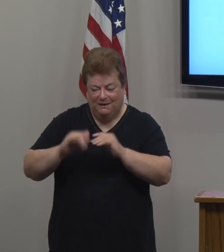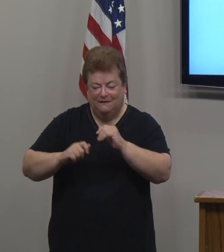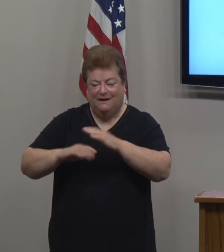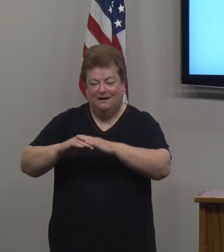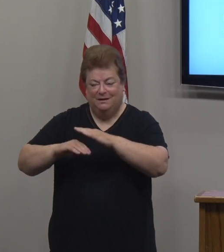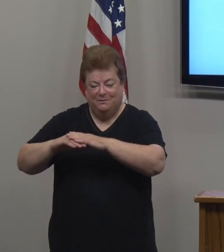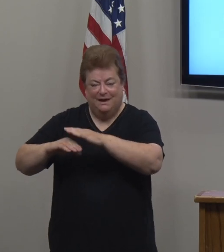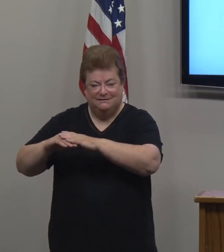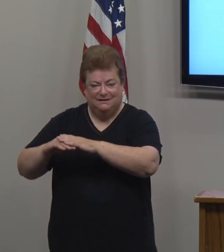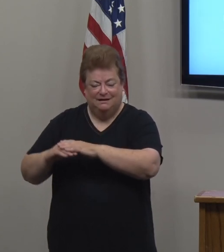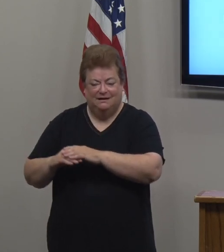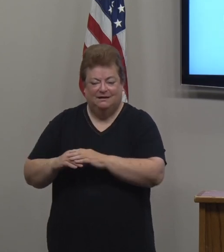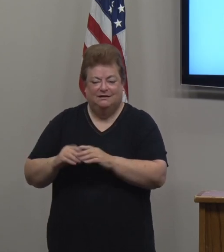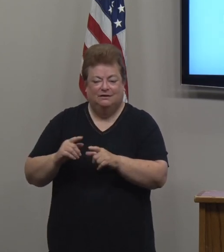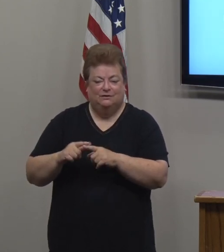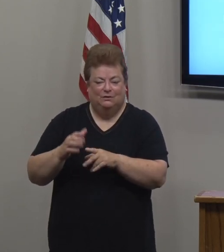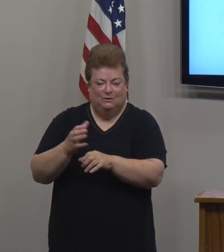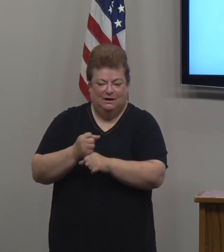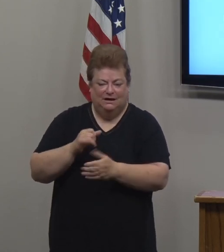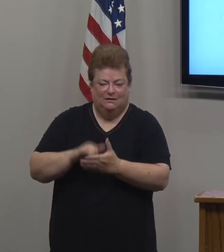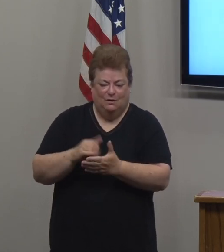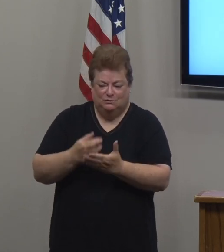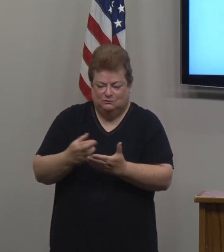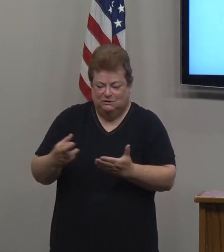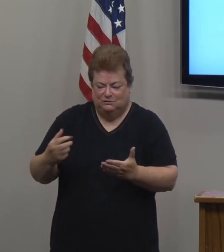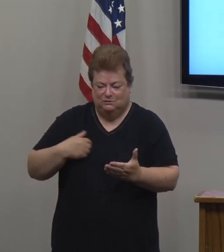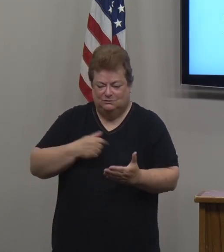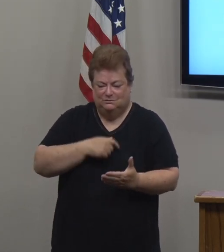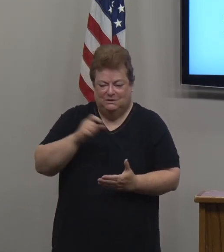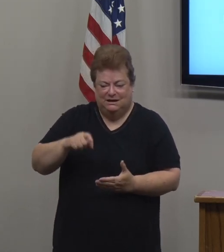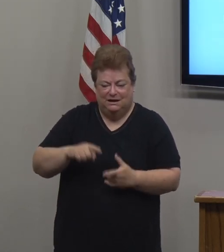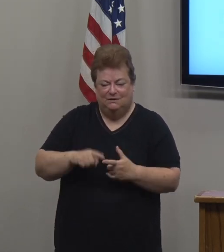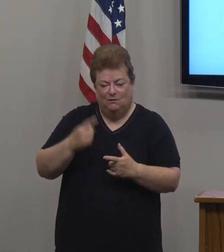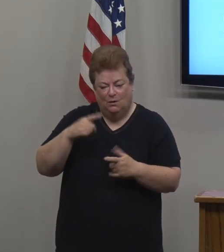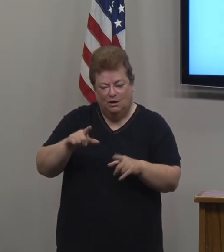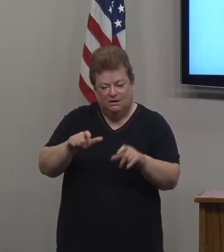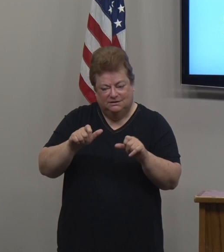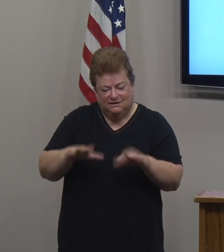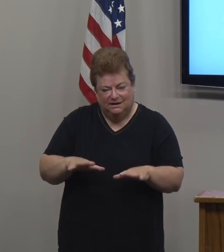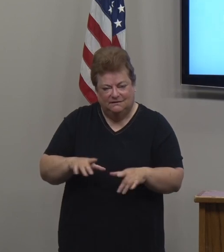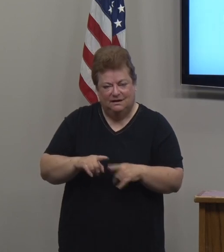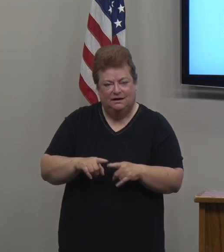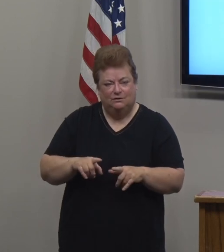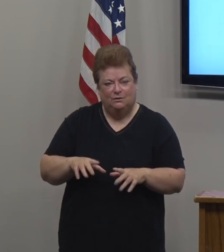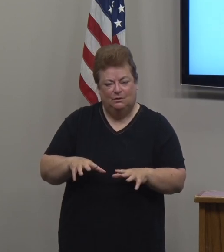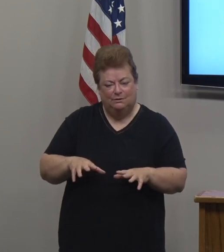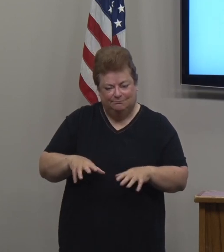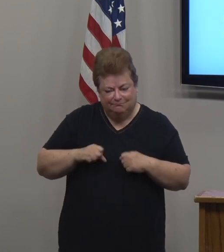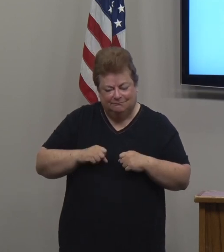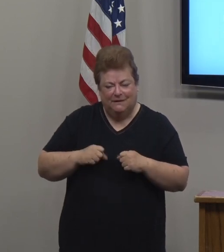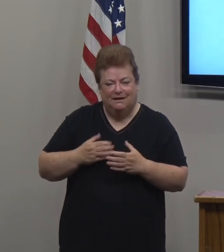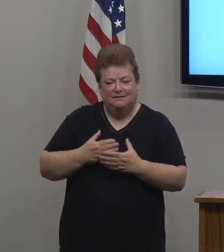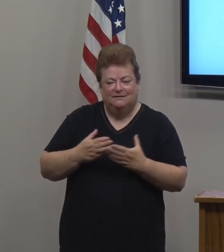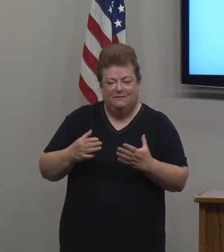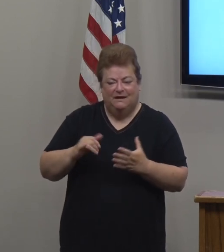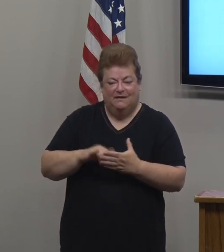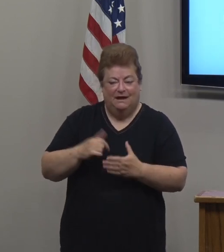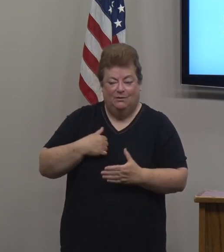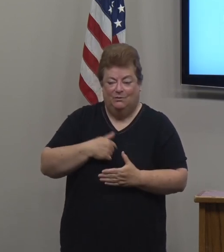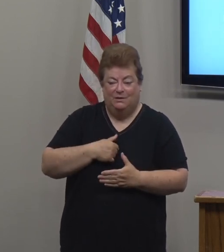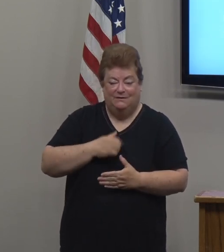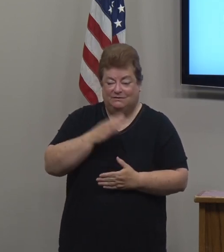source the resources necessary to do testing and to undertake something that has not been